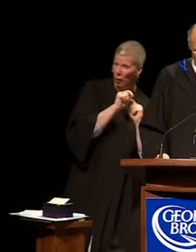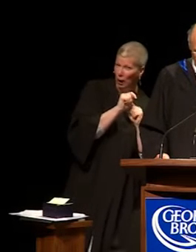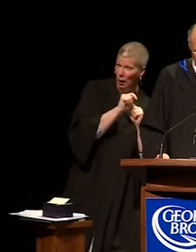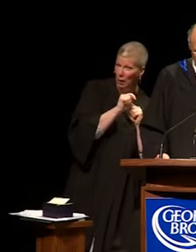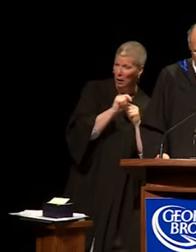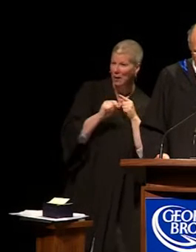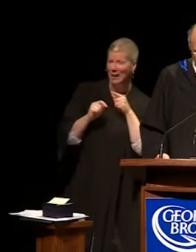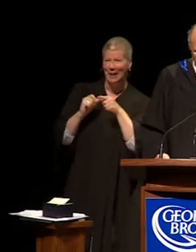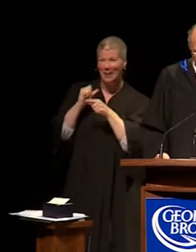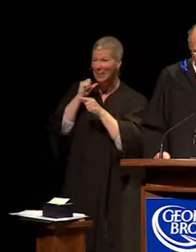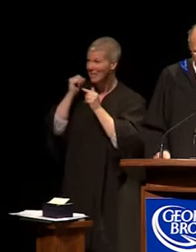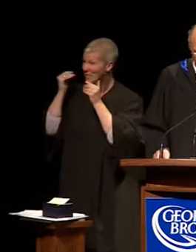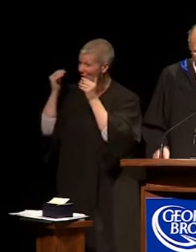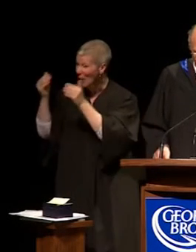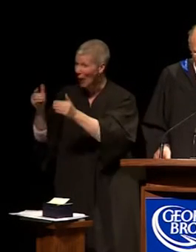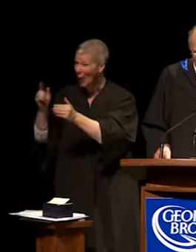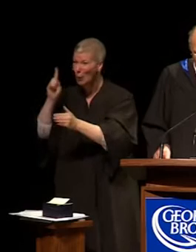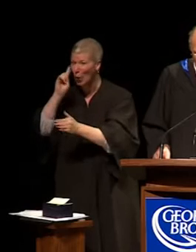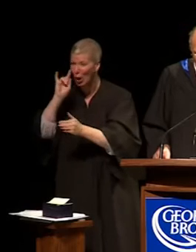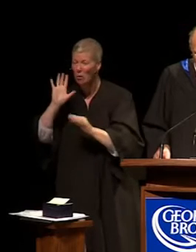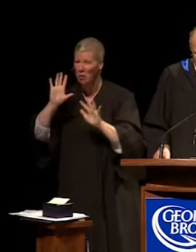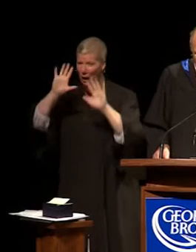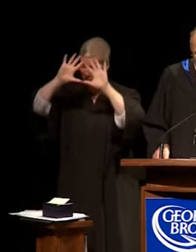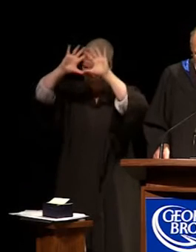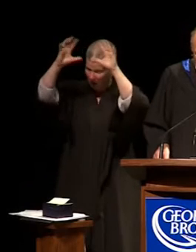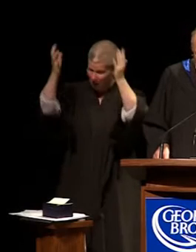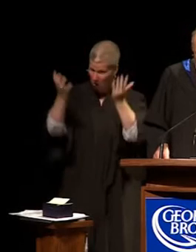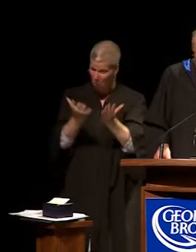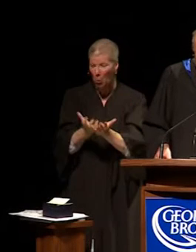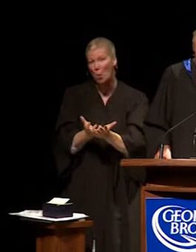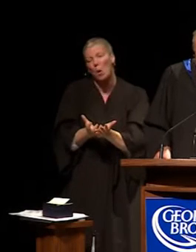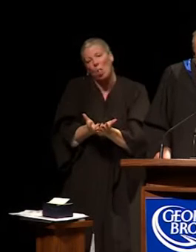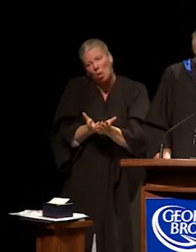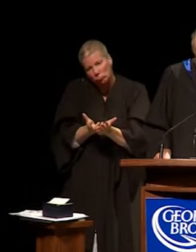success. You're all aware